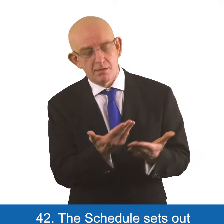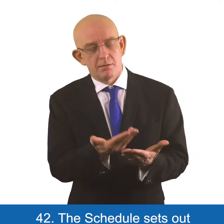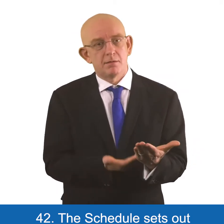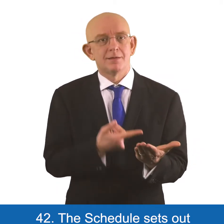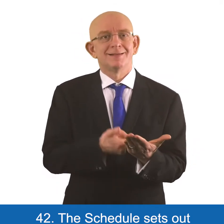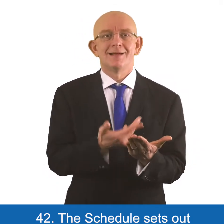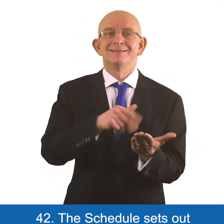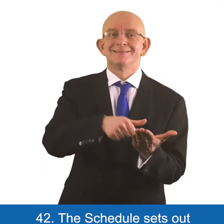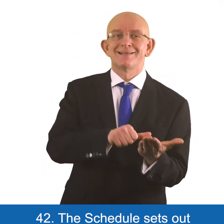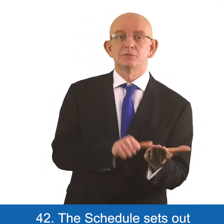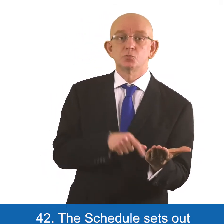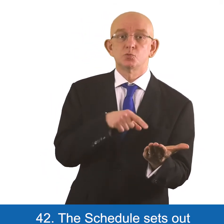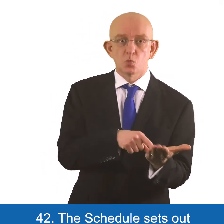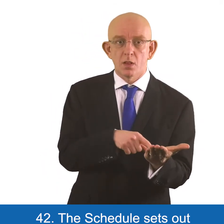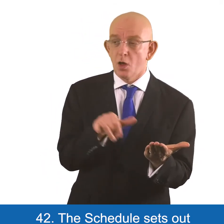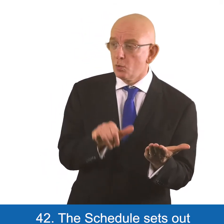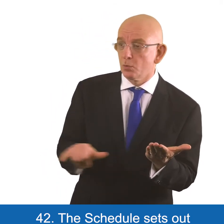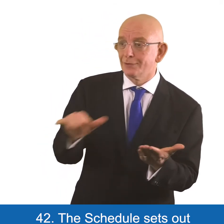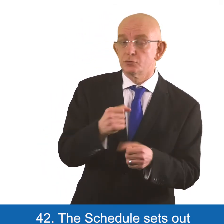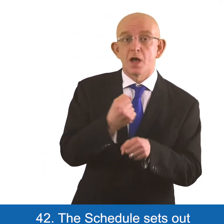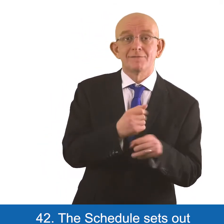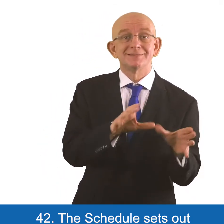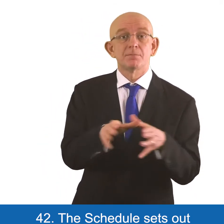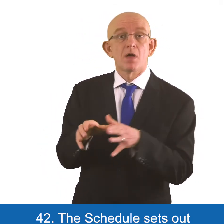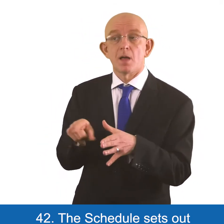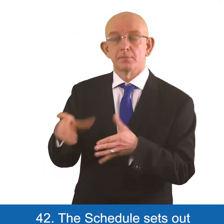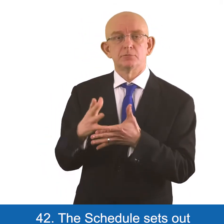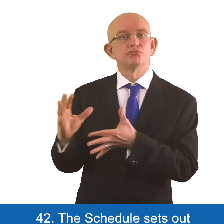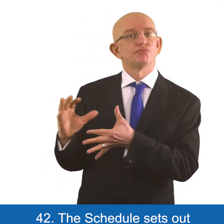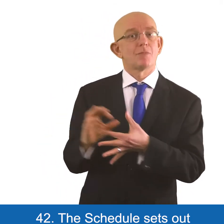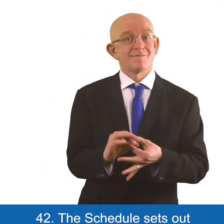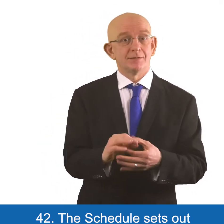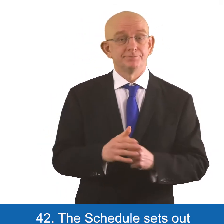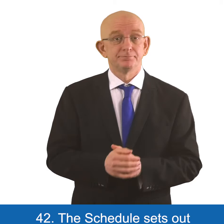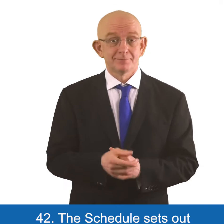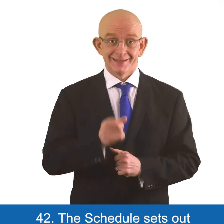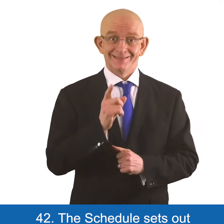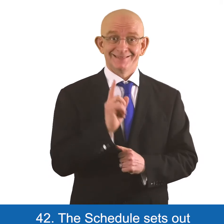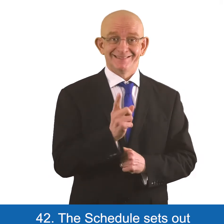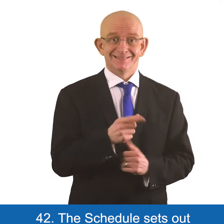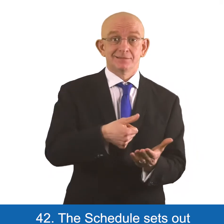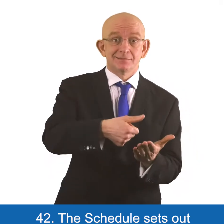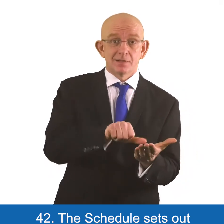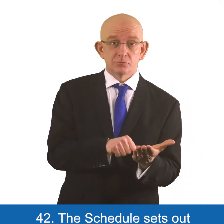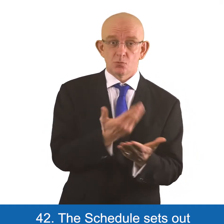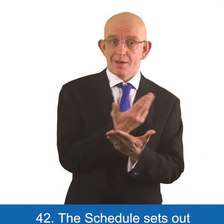42. The schedule sets out the relevant ministerial departments in respect of which